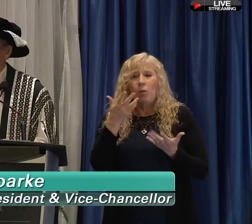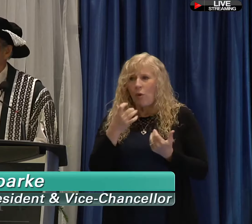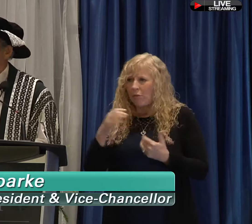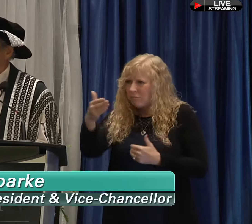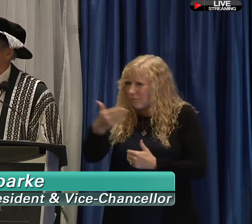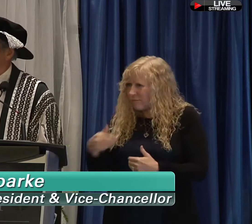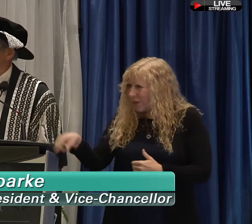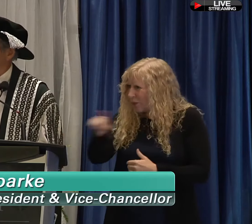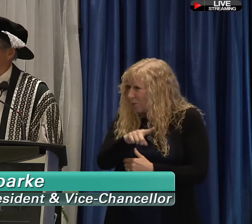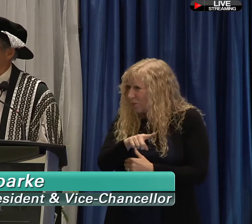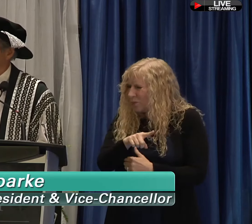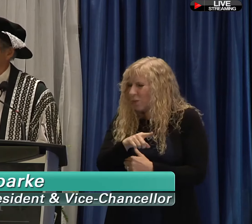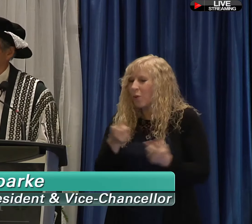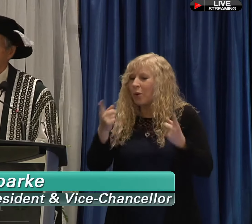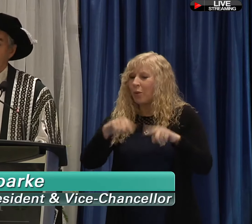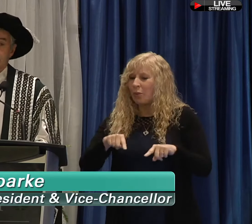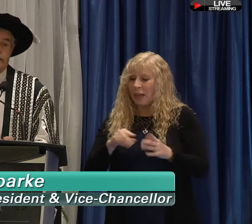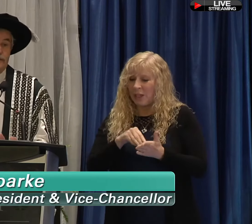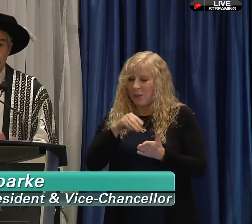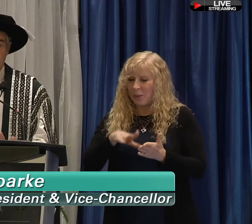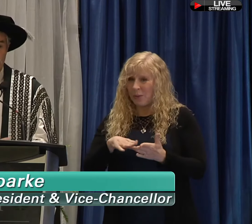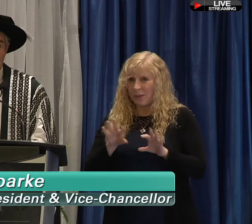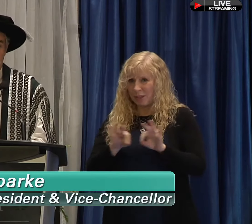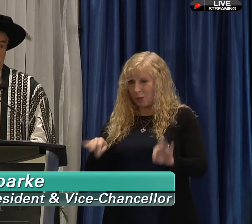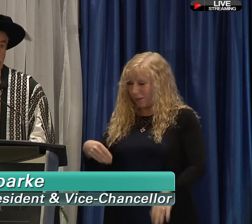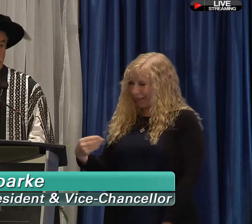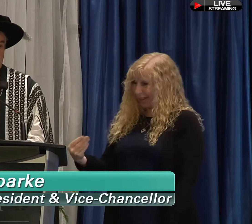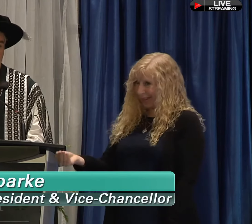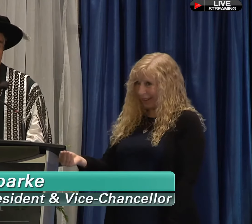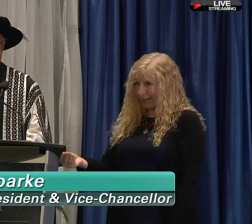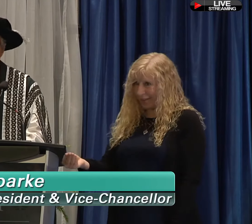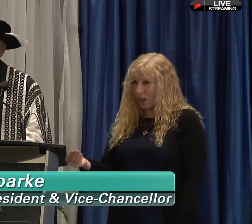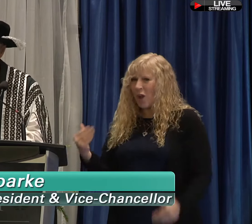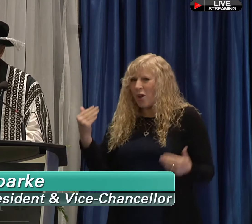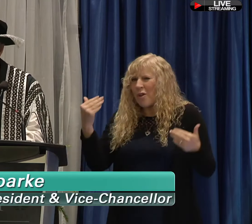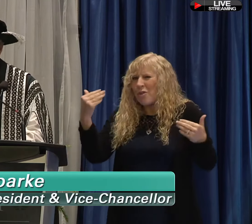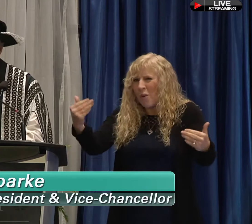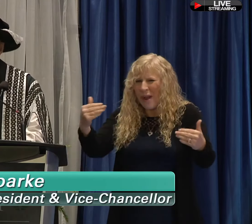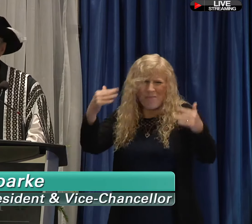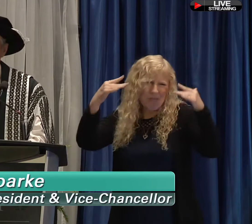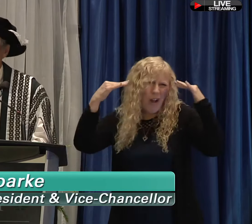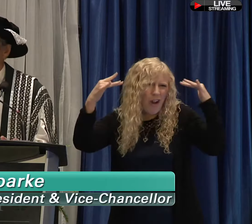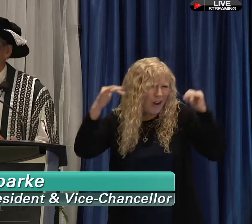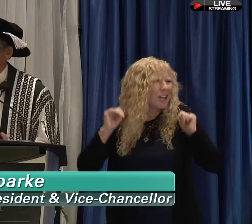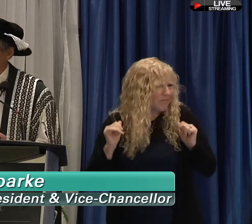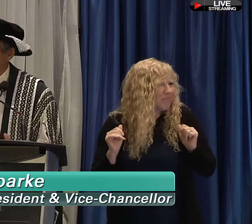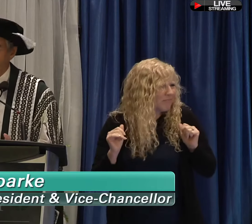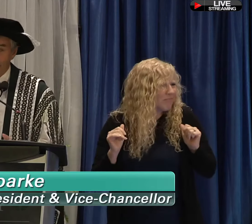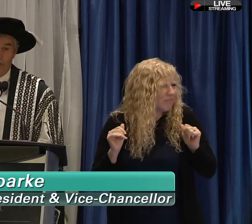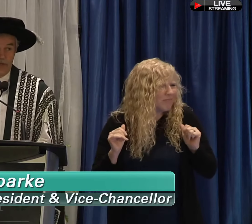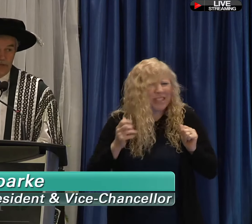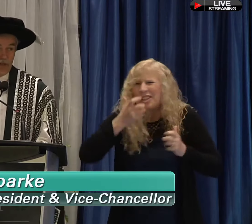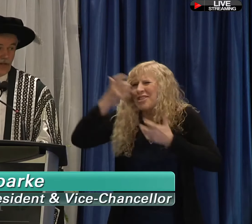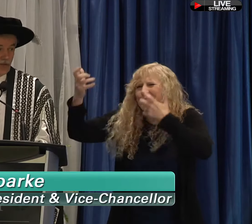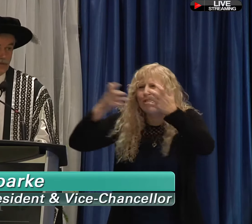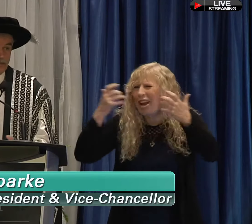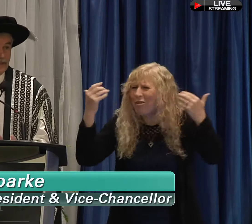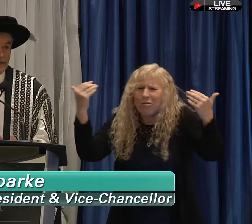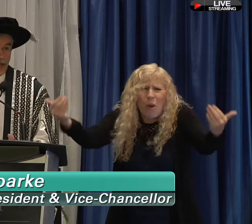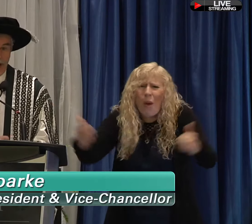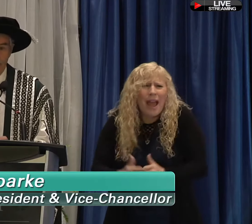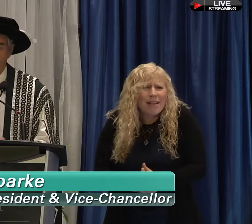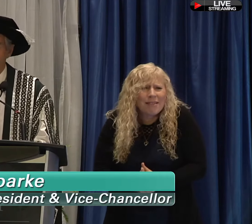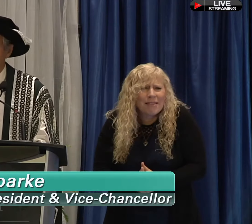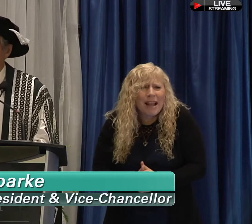especially when the students are awarded their degrees, to enjoy a party atmosphere, Okay? Shout if you want to shout.